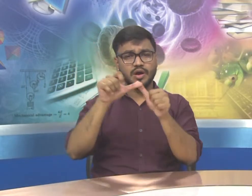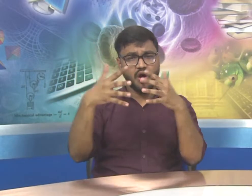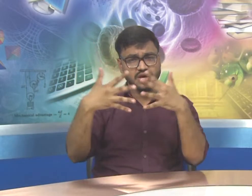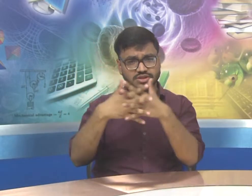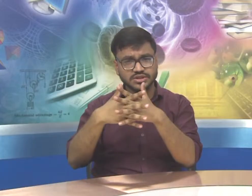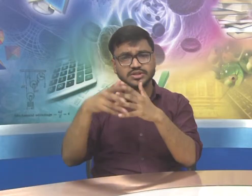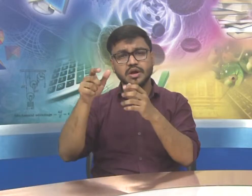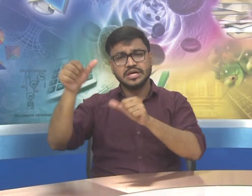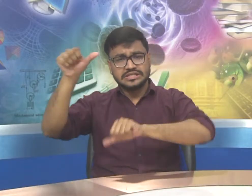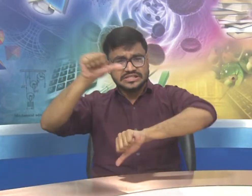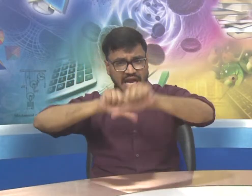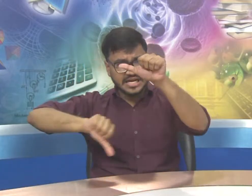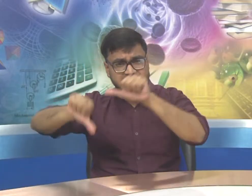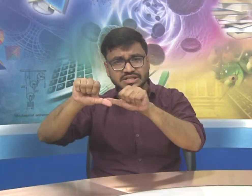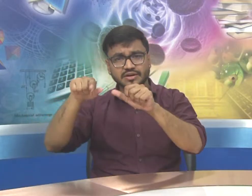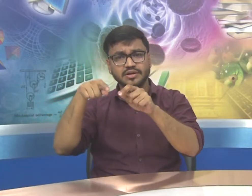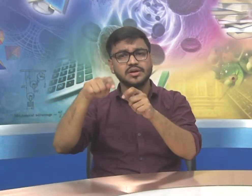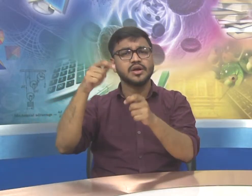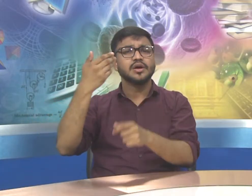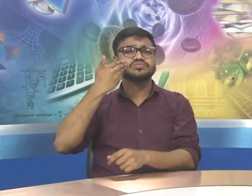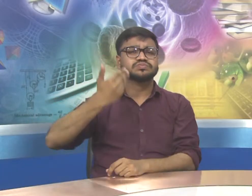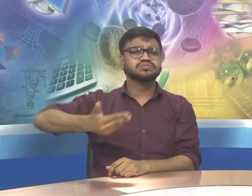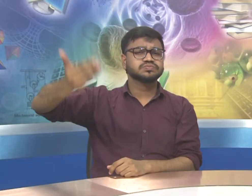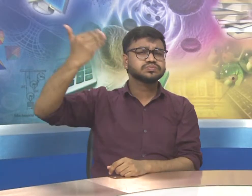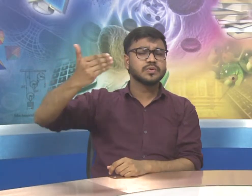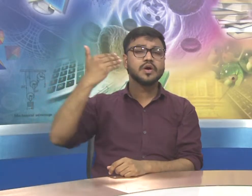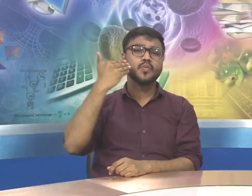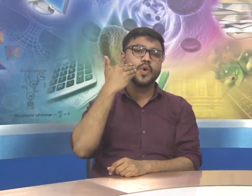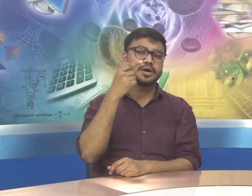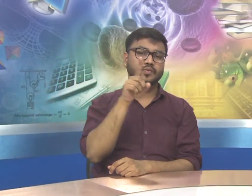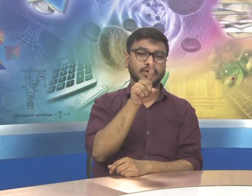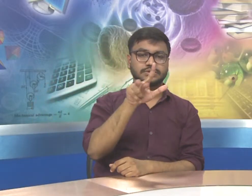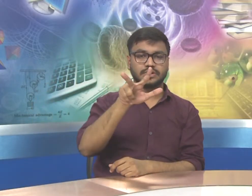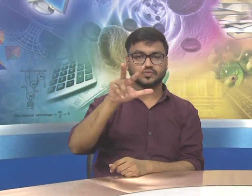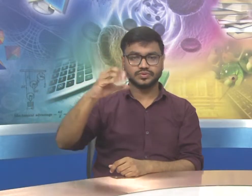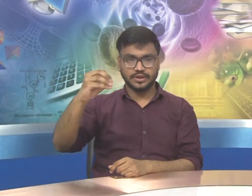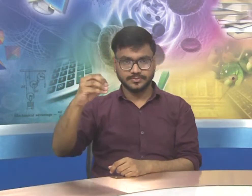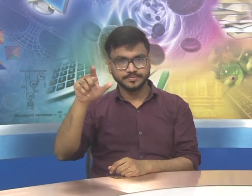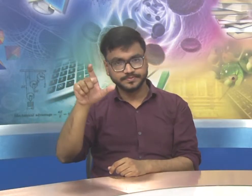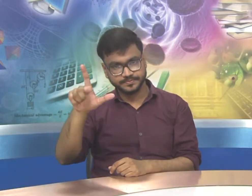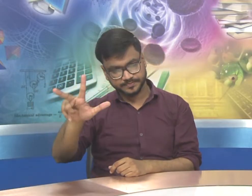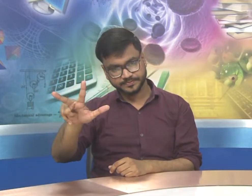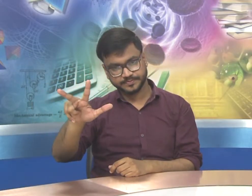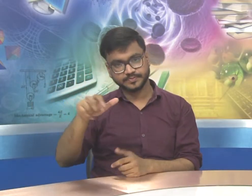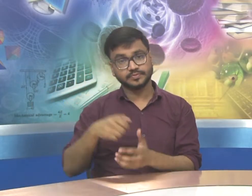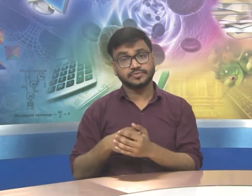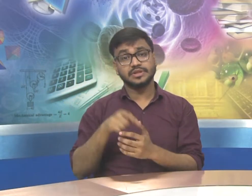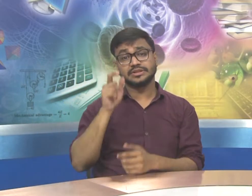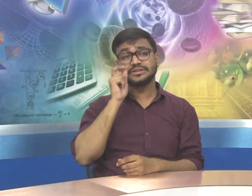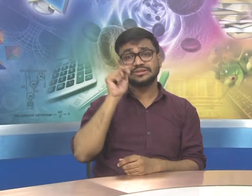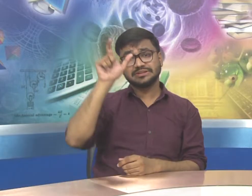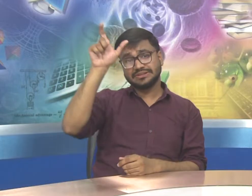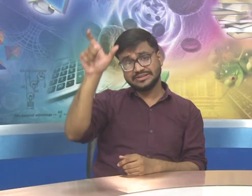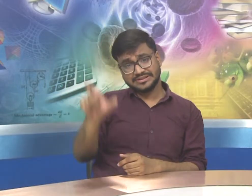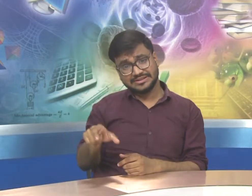There is another scientist, Joseph Proust. He stated the law of